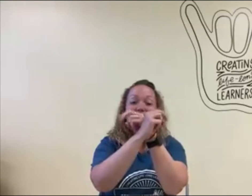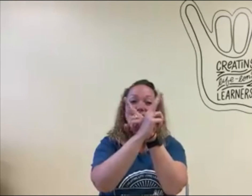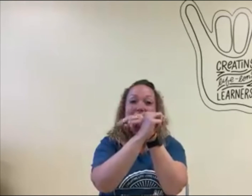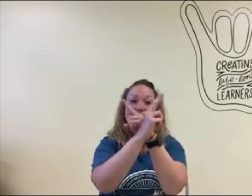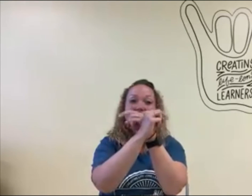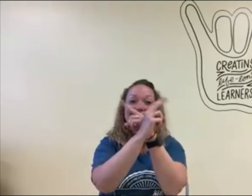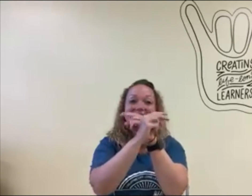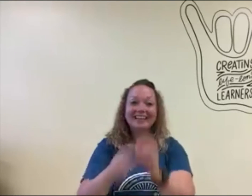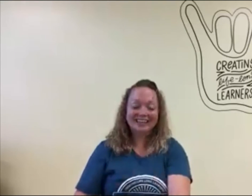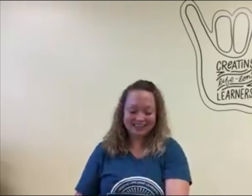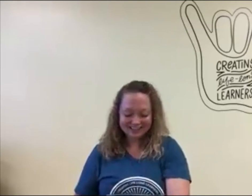Bunny.